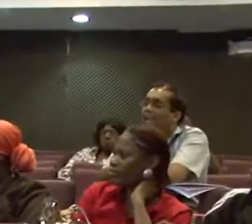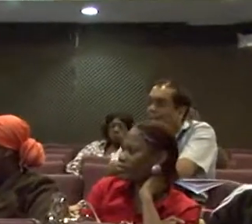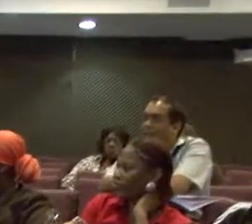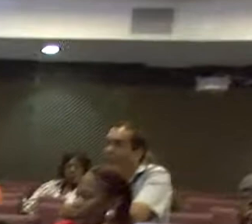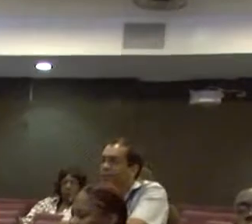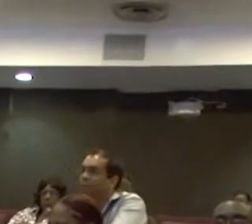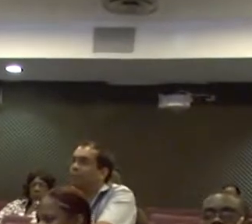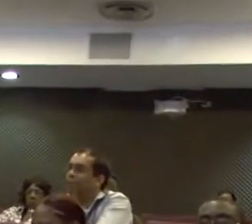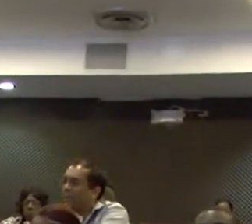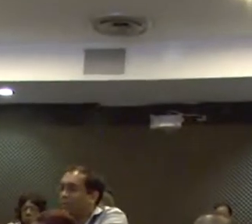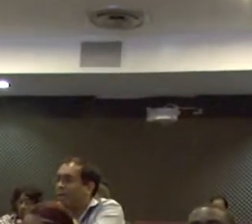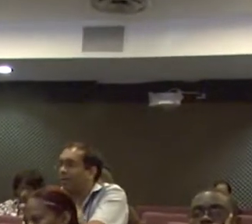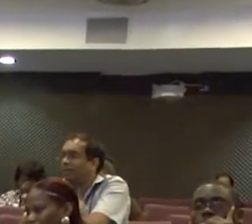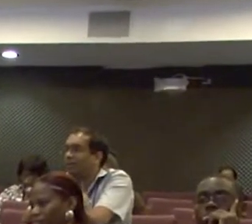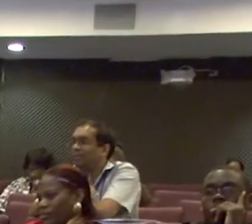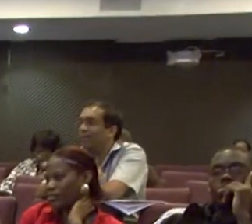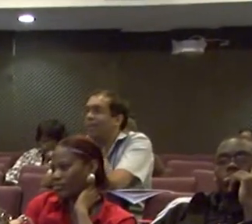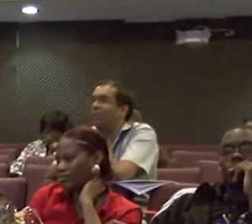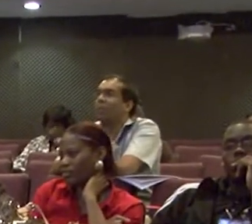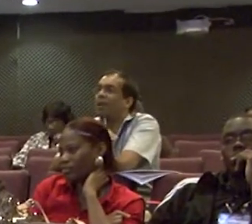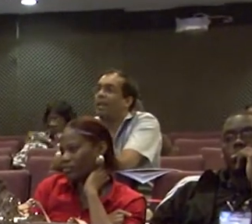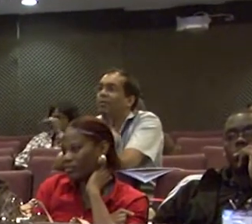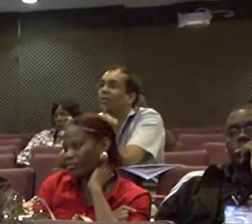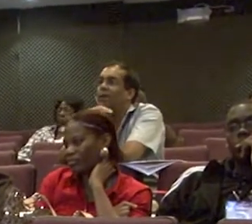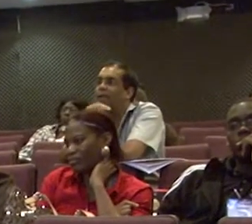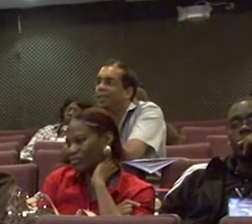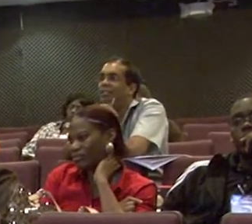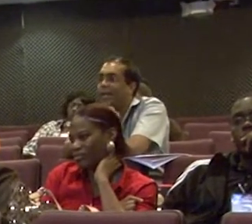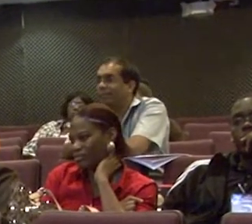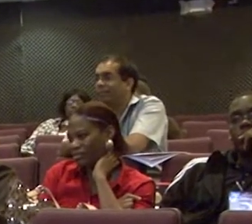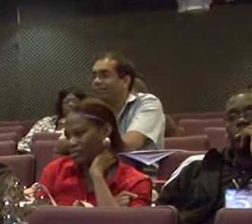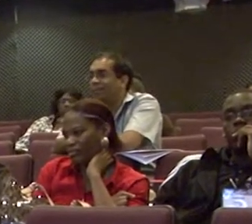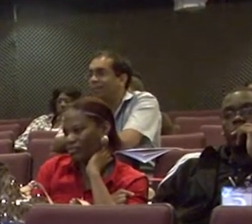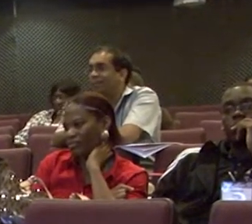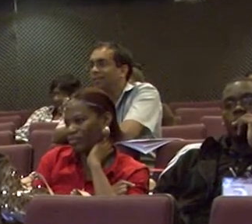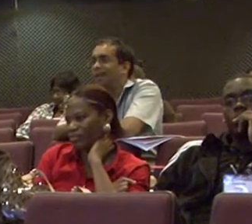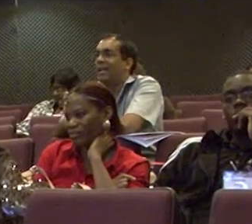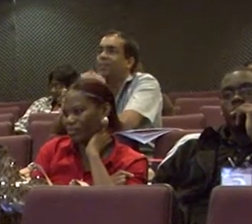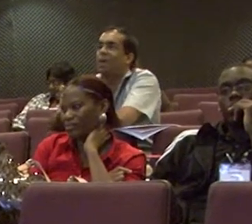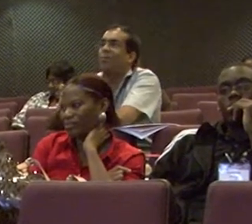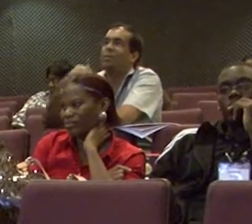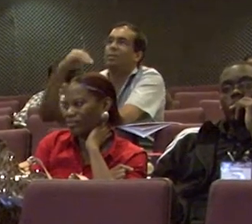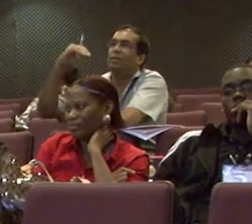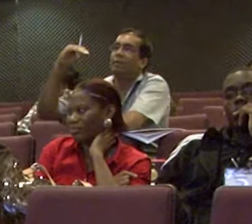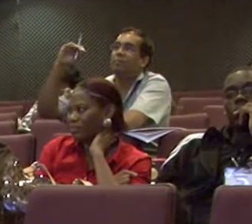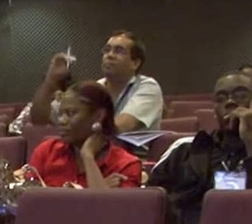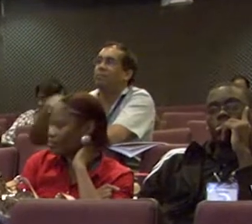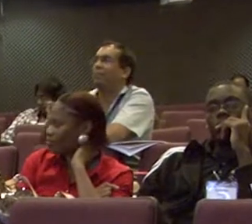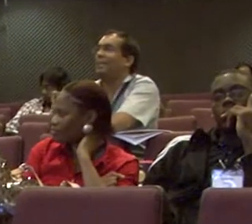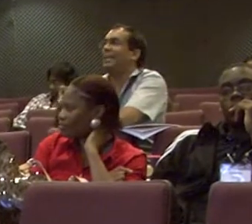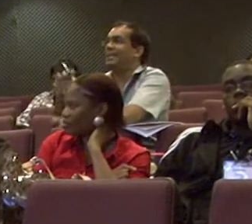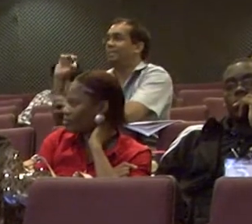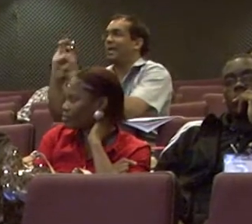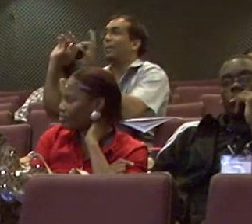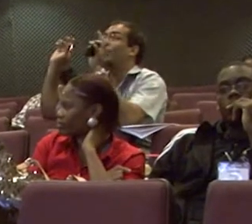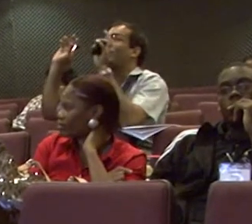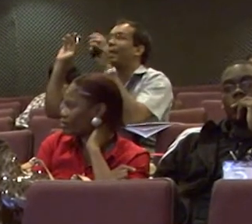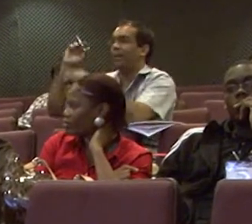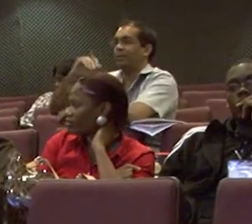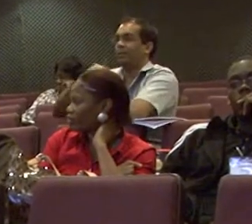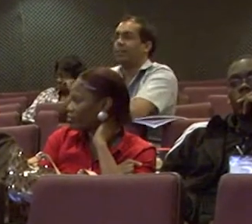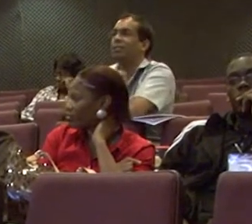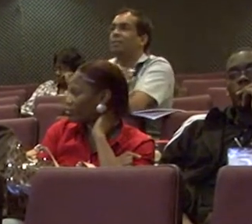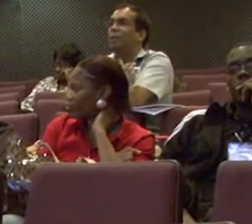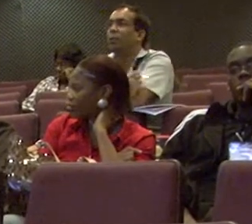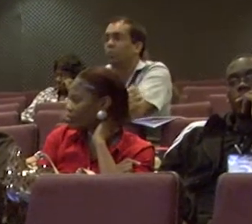very ignorant about their hearing, and they don't like to go and get it checked. And that's why the cases might